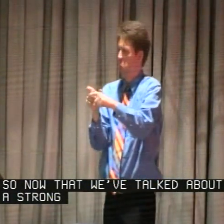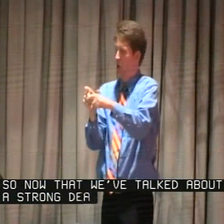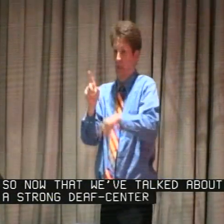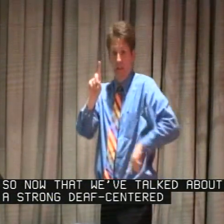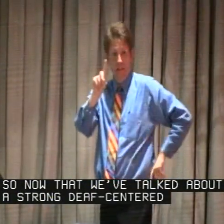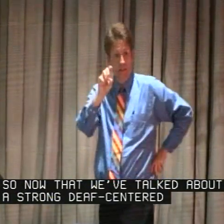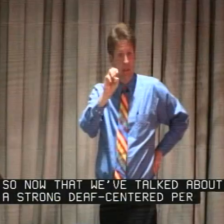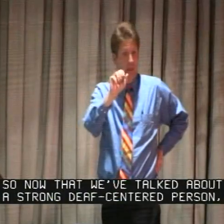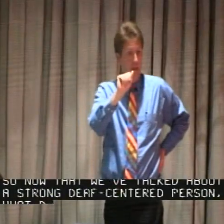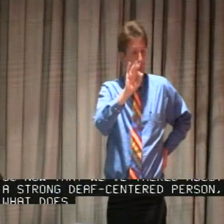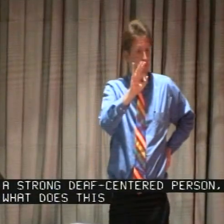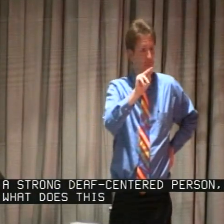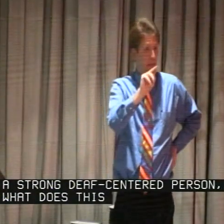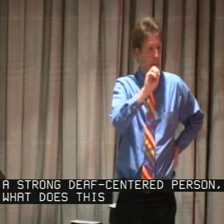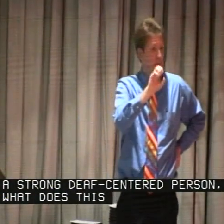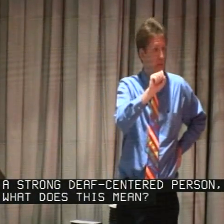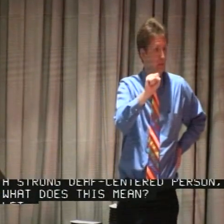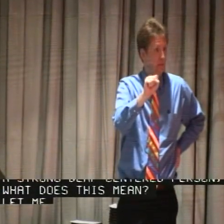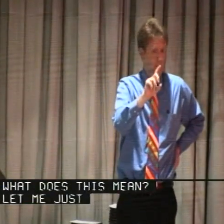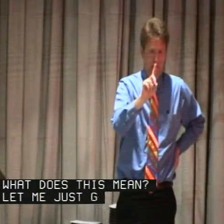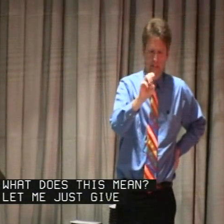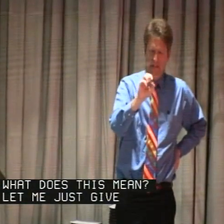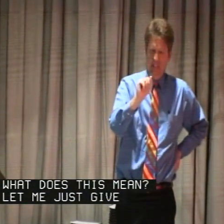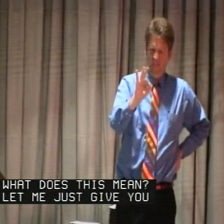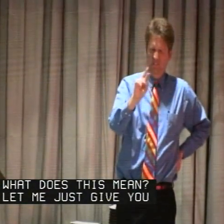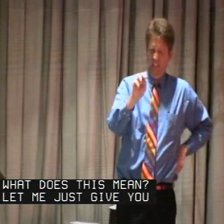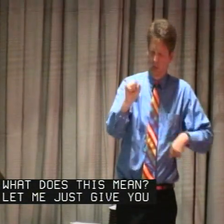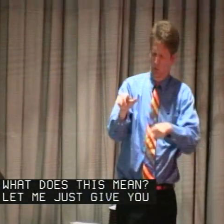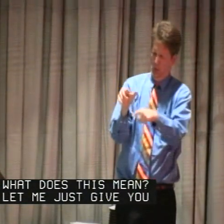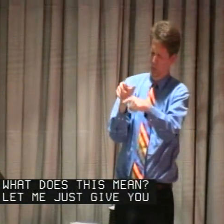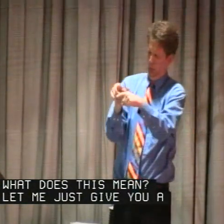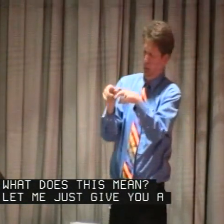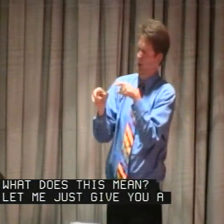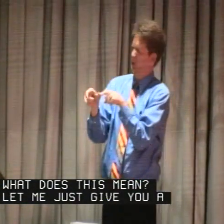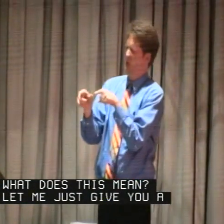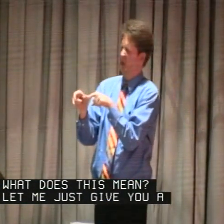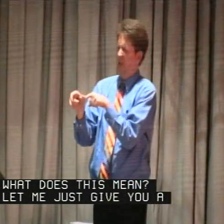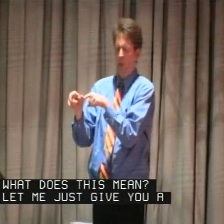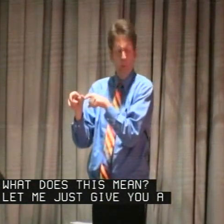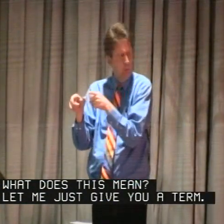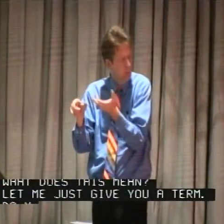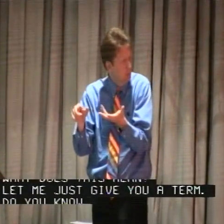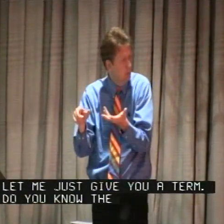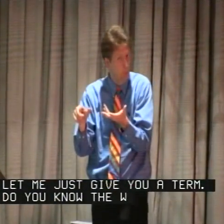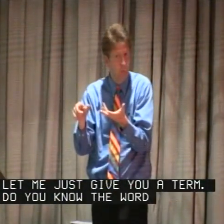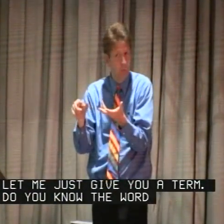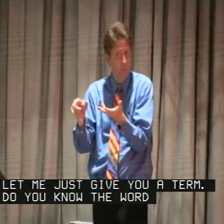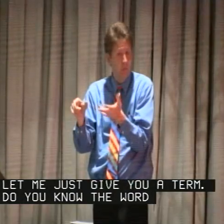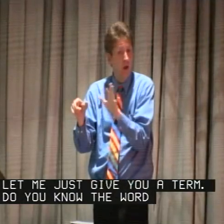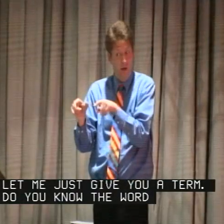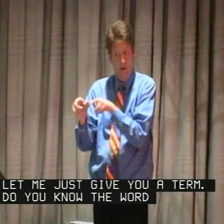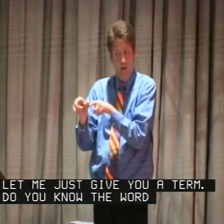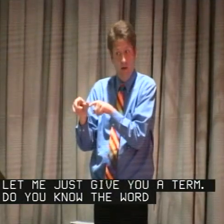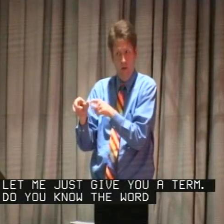Let me just give you a term. You know the word deafness? Have you heard that word or seen